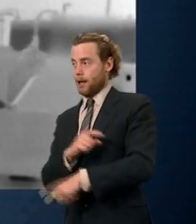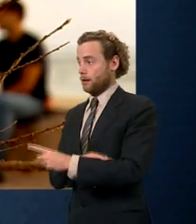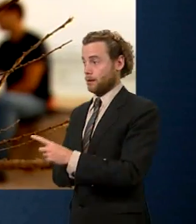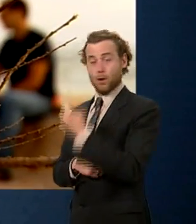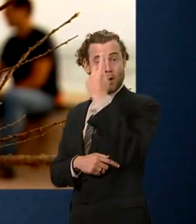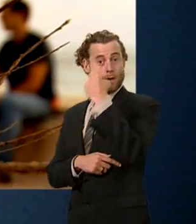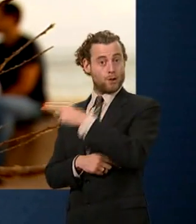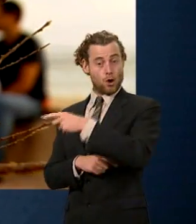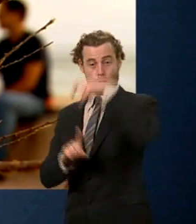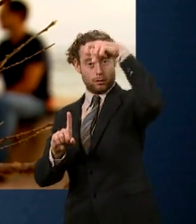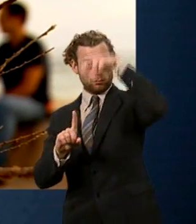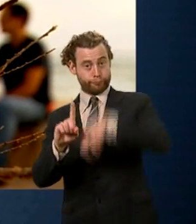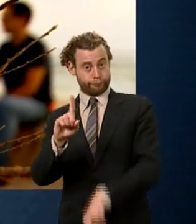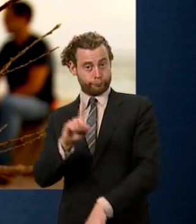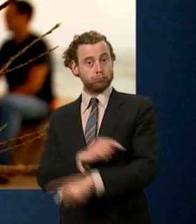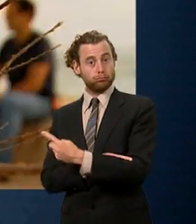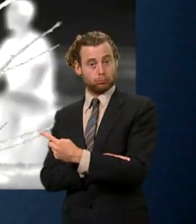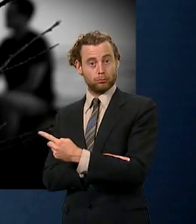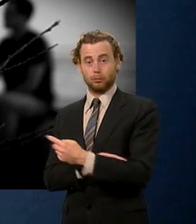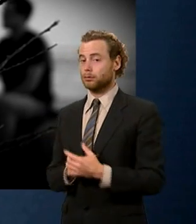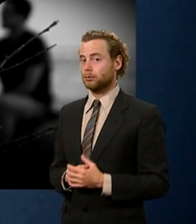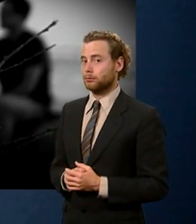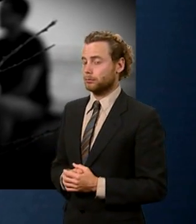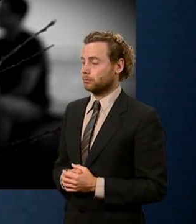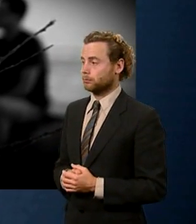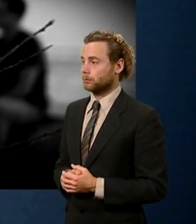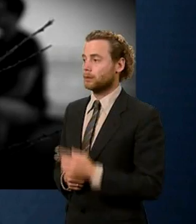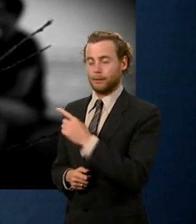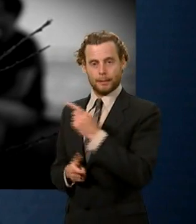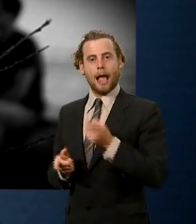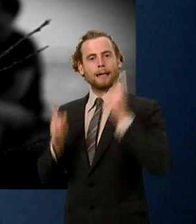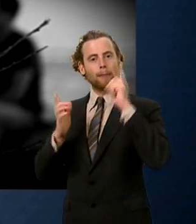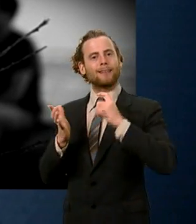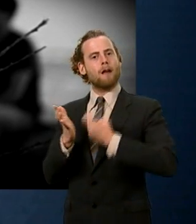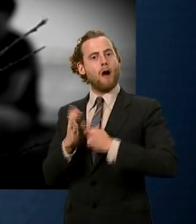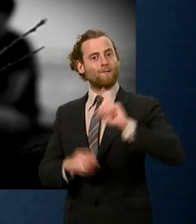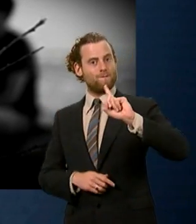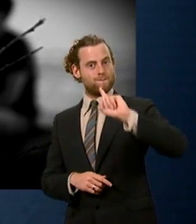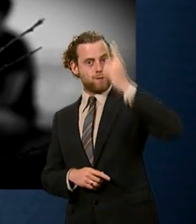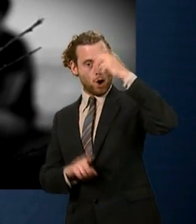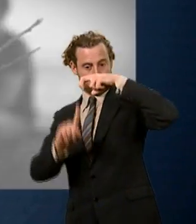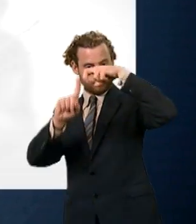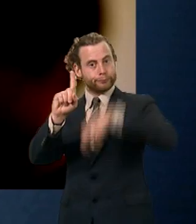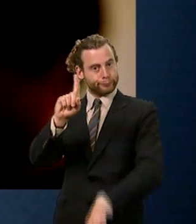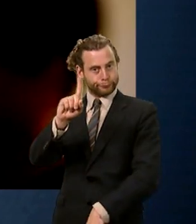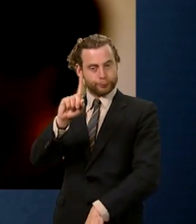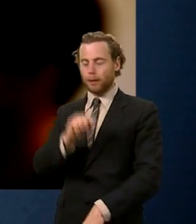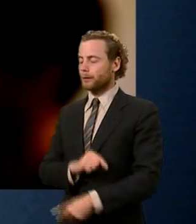One of the first Israeli commandos on deck was Captain R.